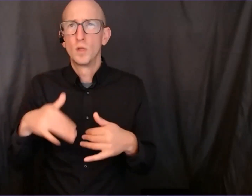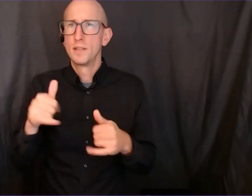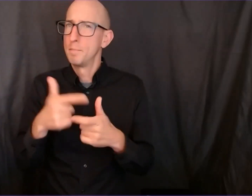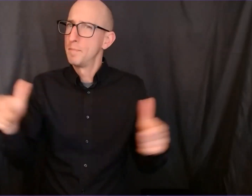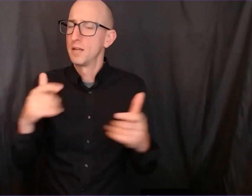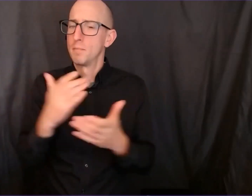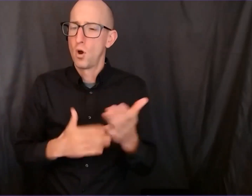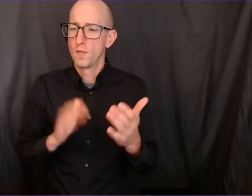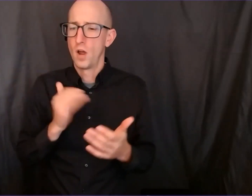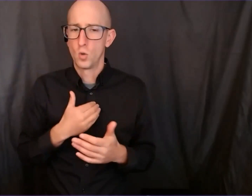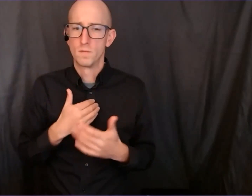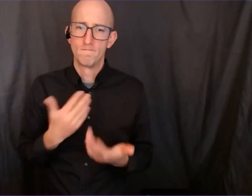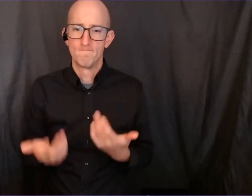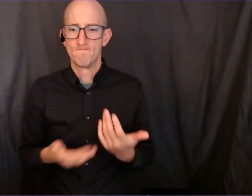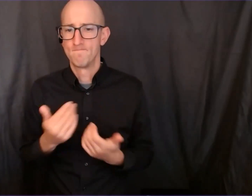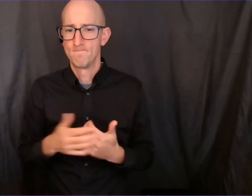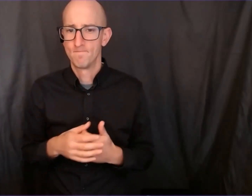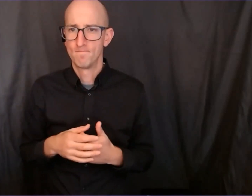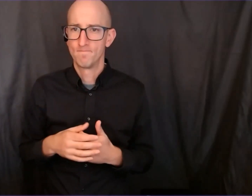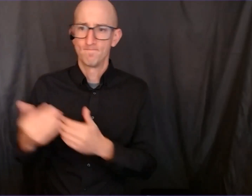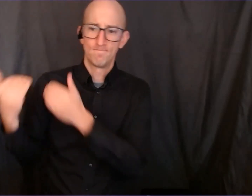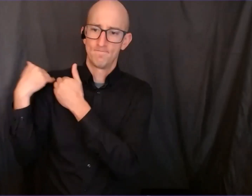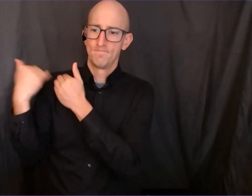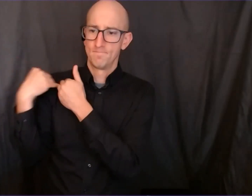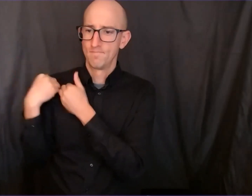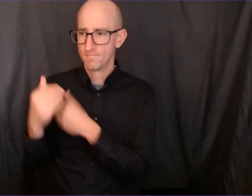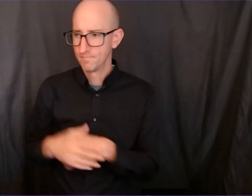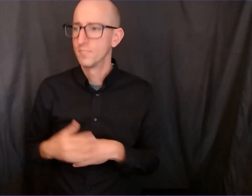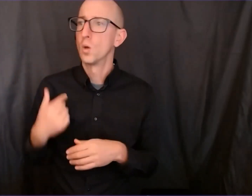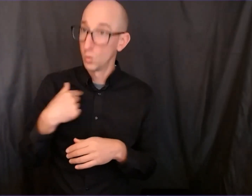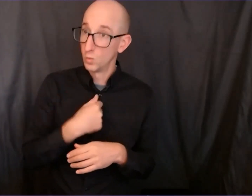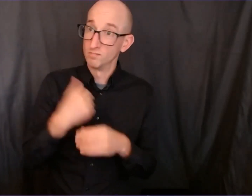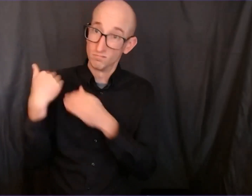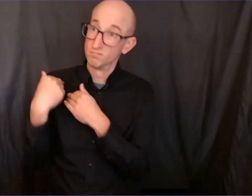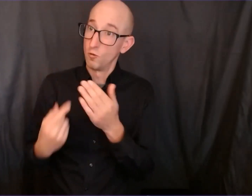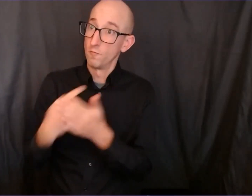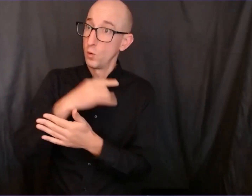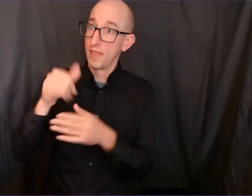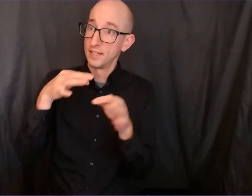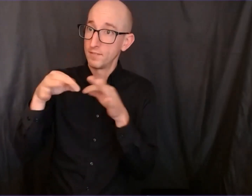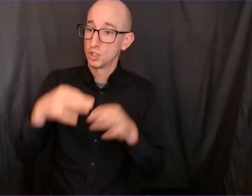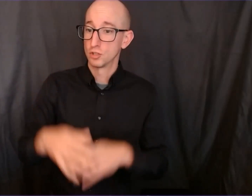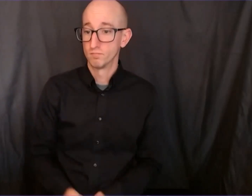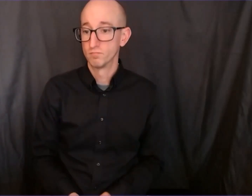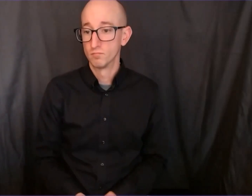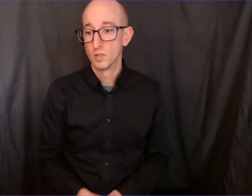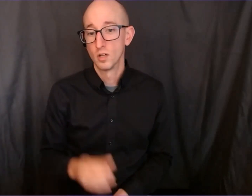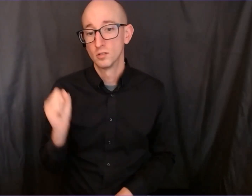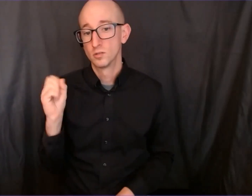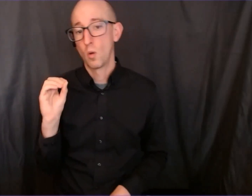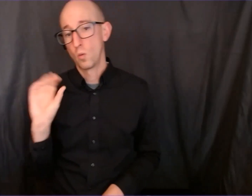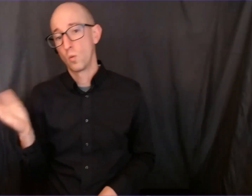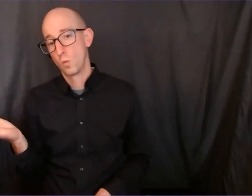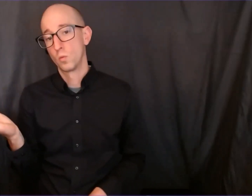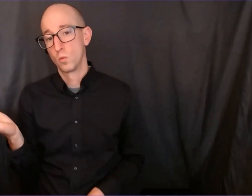our mandate, right? It's to review the definition. And so that is